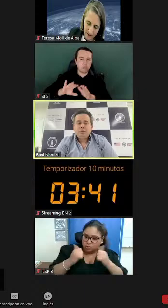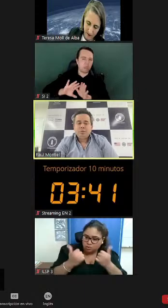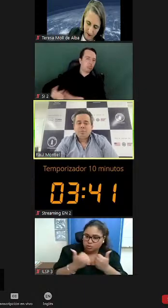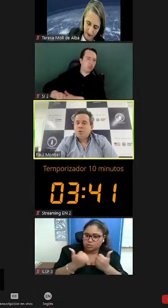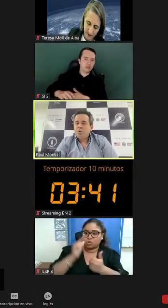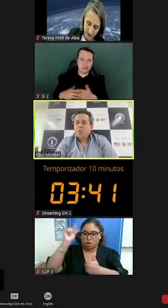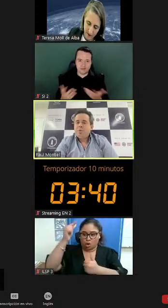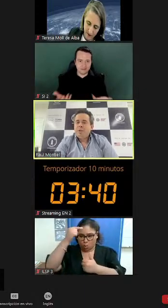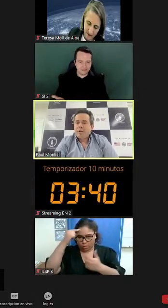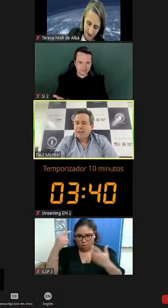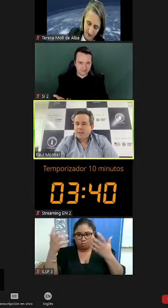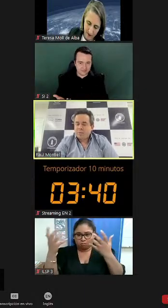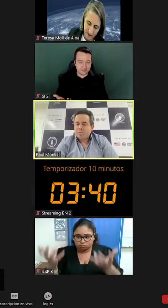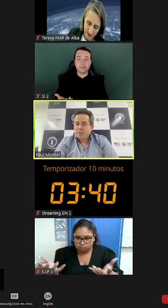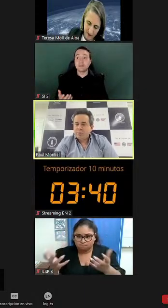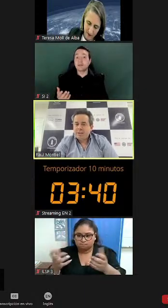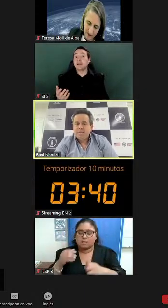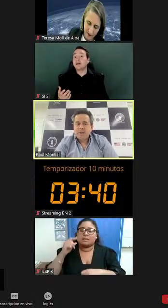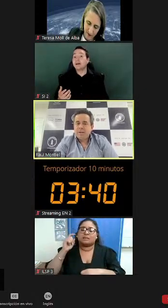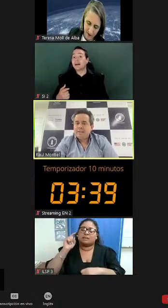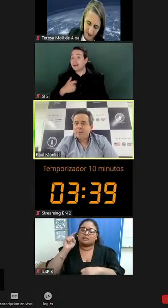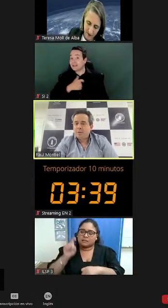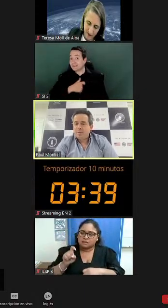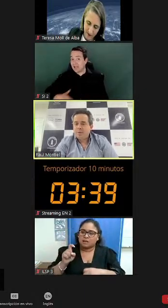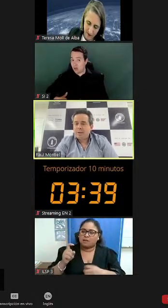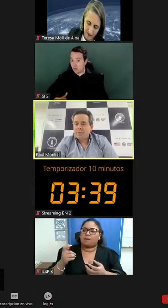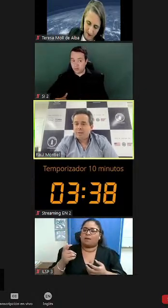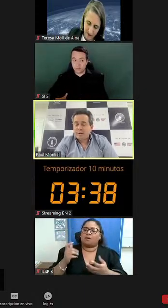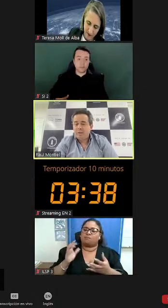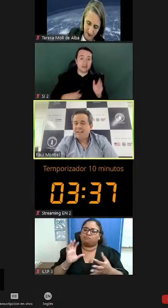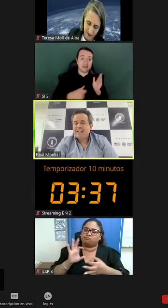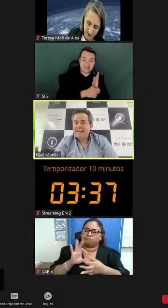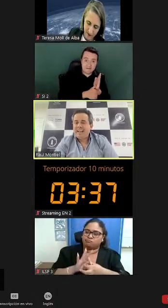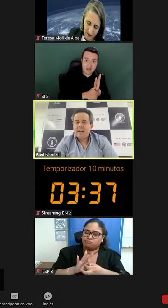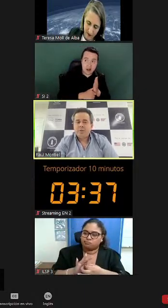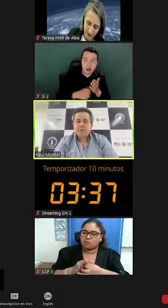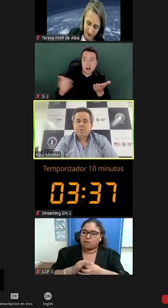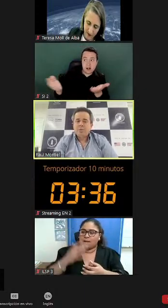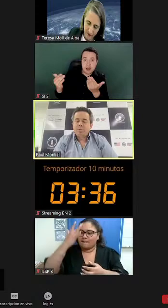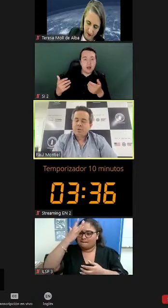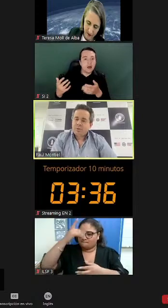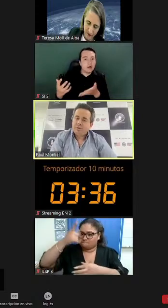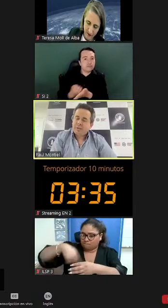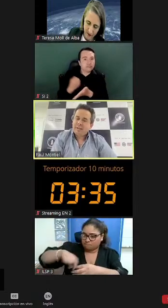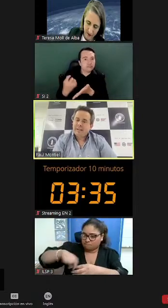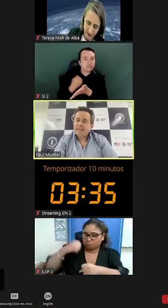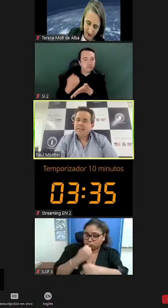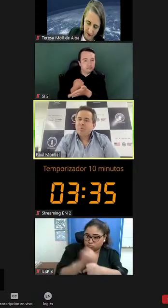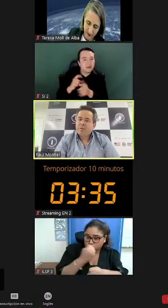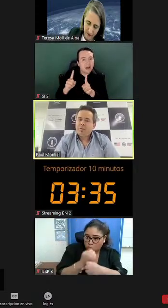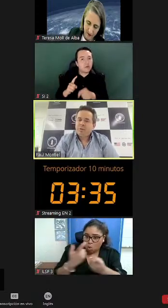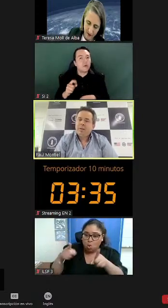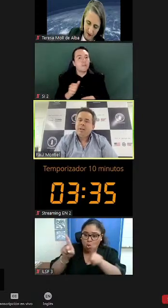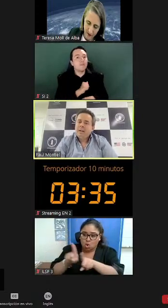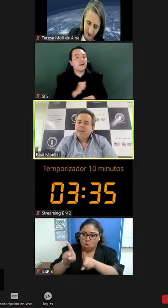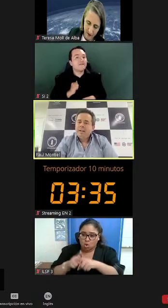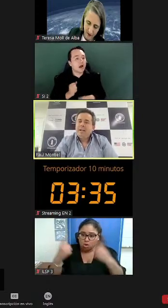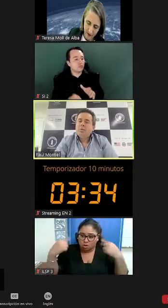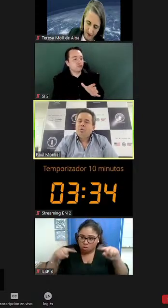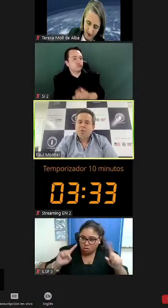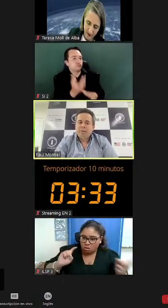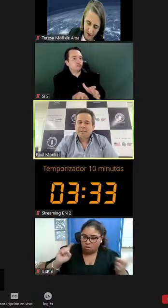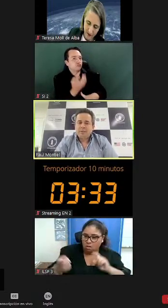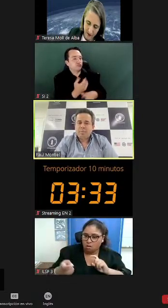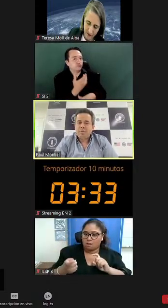civil society and the state consume resources and the private state generates